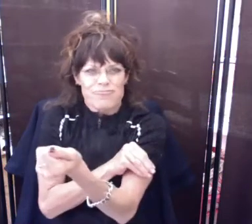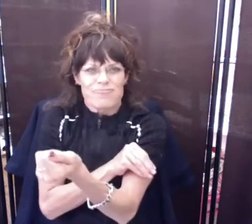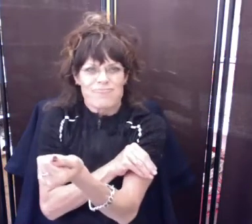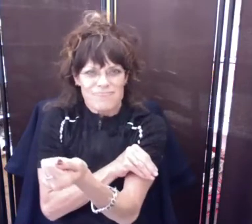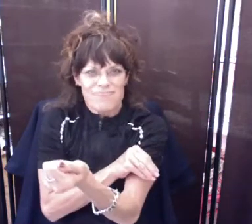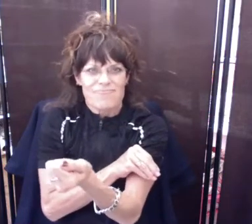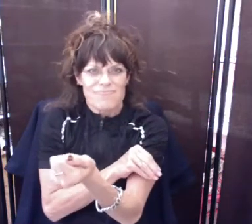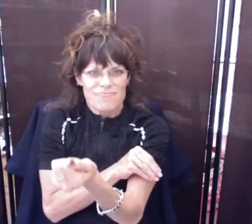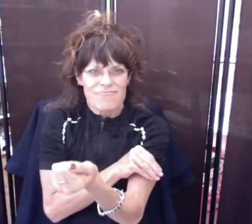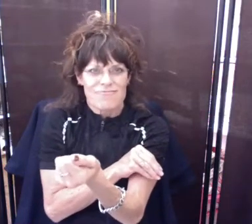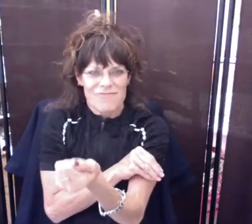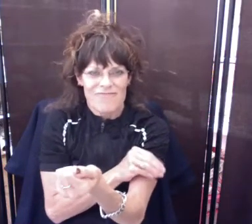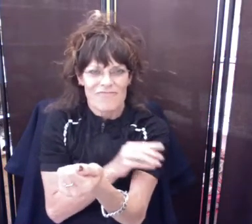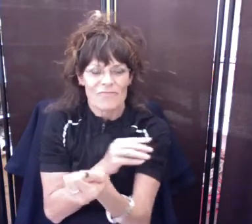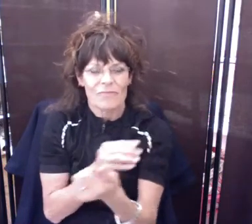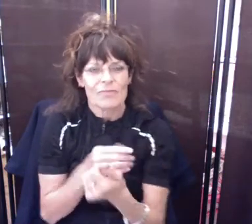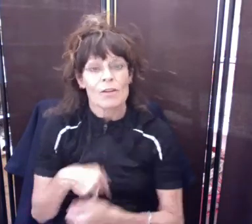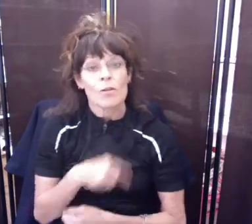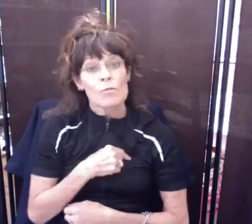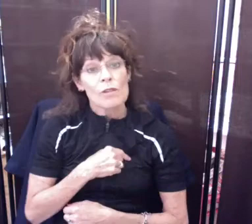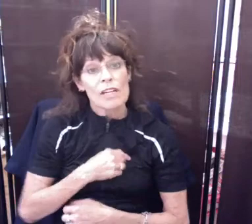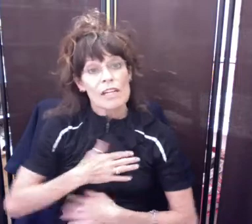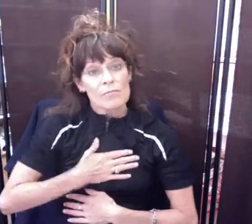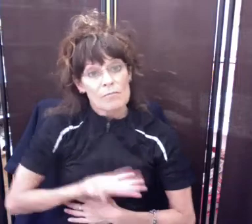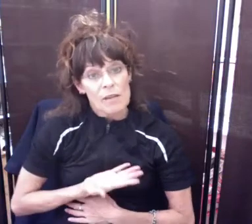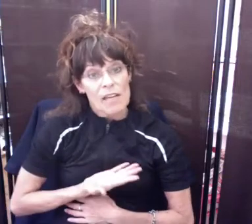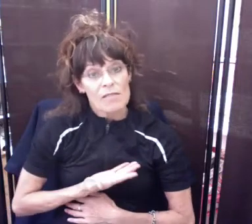asked to admit that we're powerless over alcohol in step one.